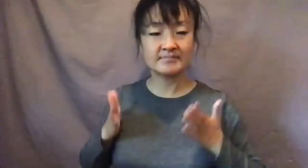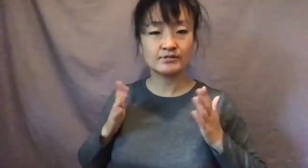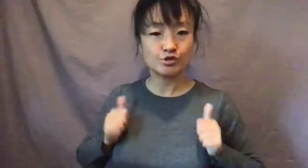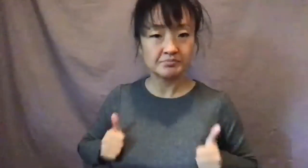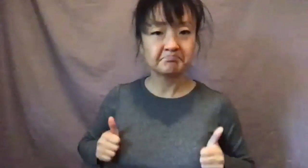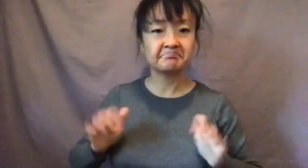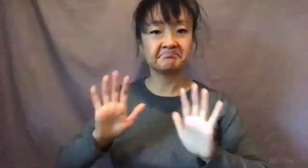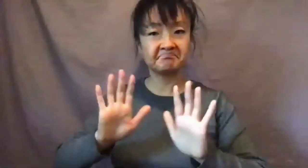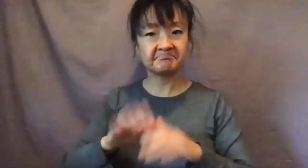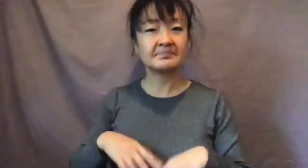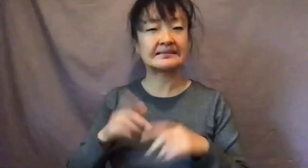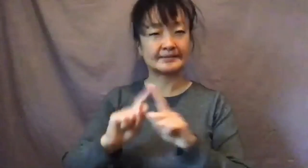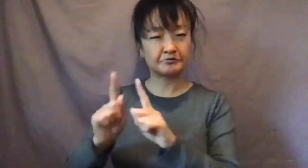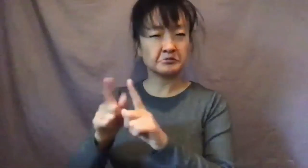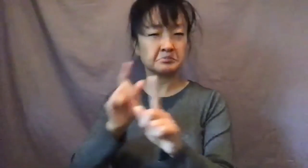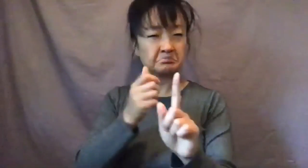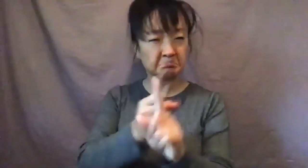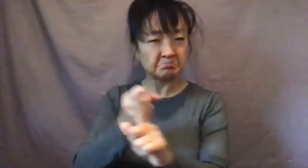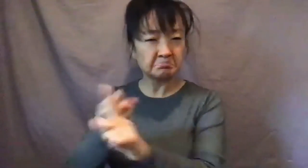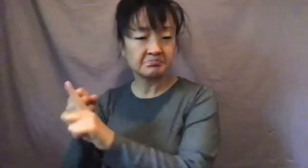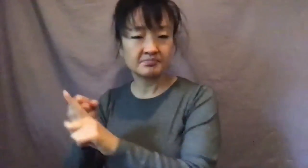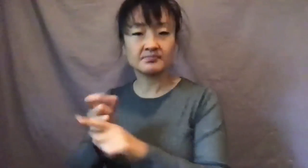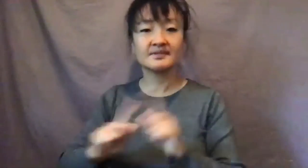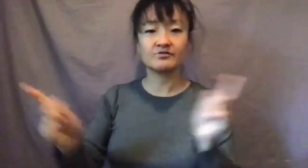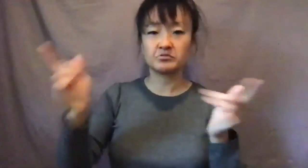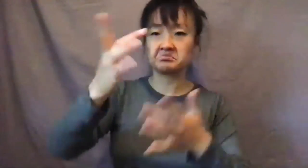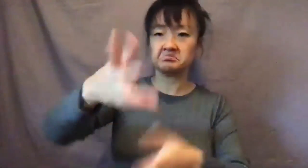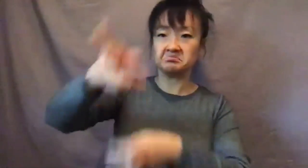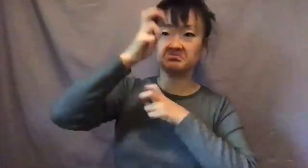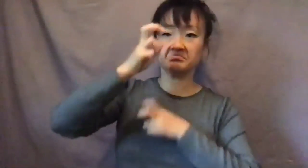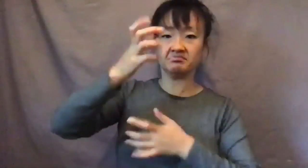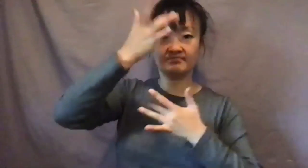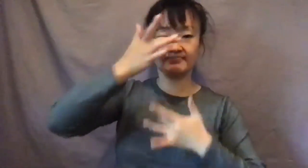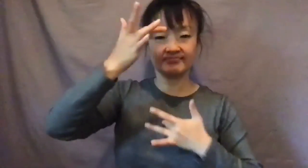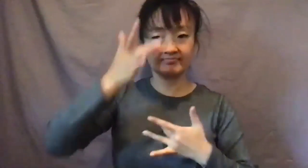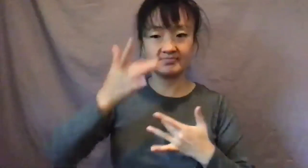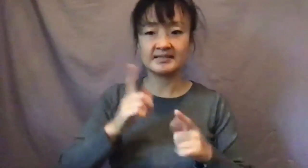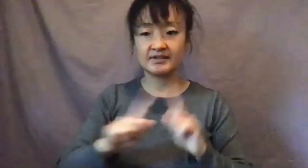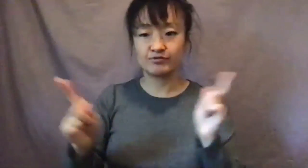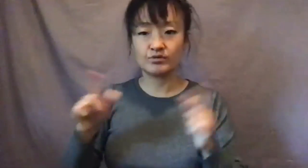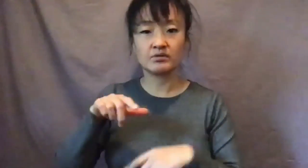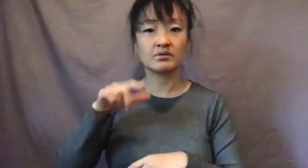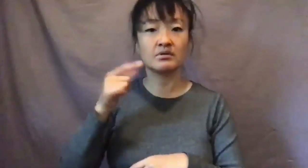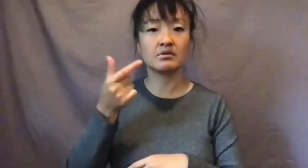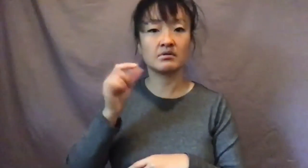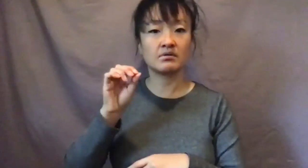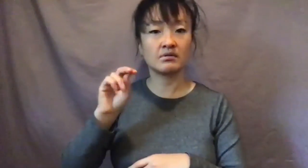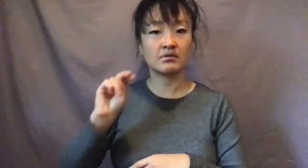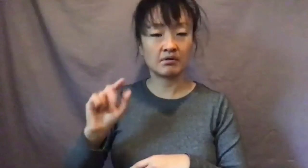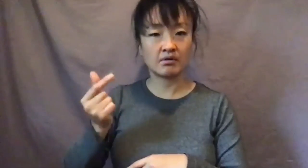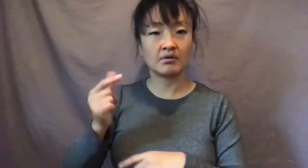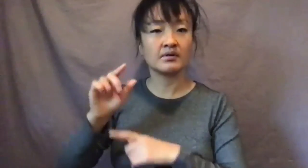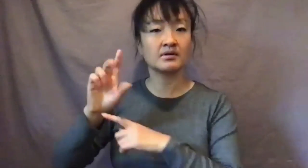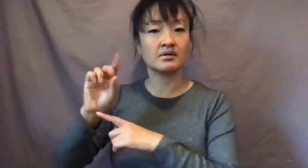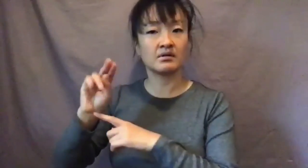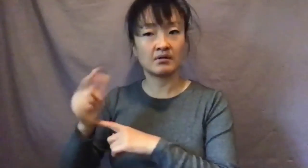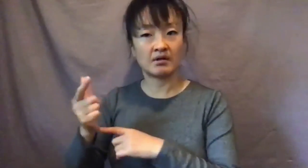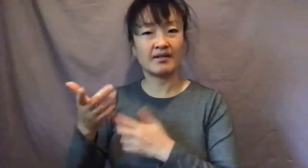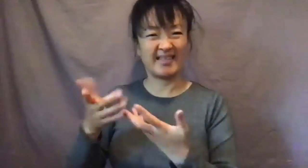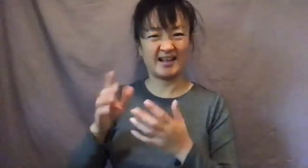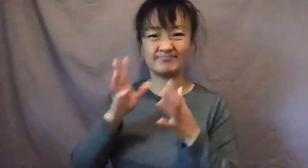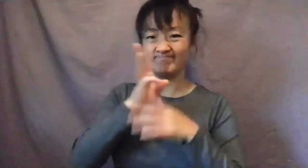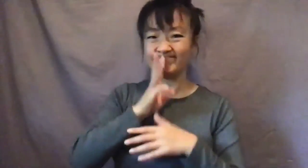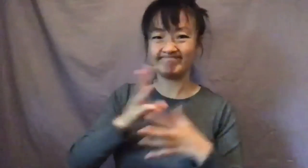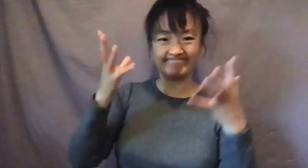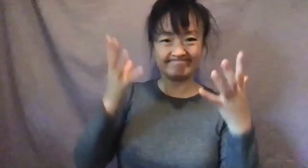are different than what would happen in the Guangdong area of China. I mean, which is like a swamp most of the time because that's where rice grows.